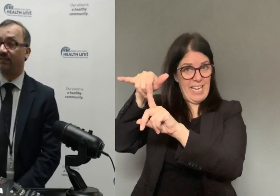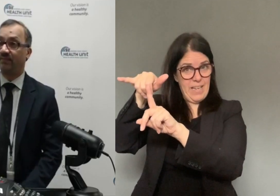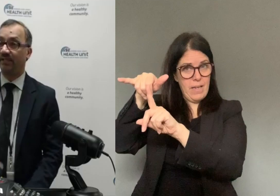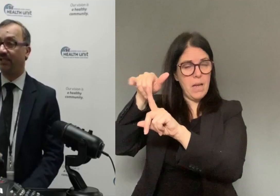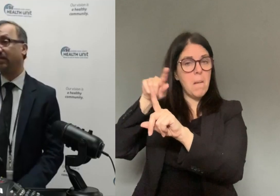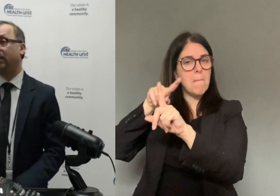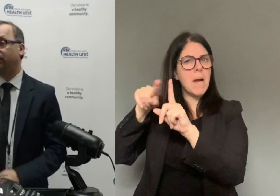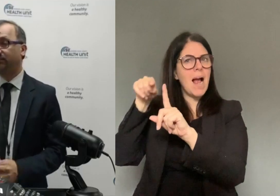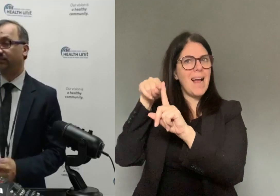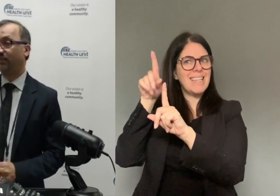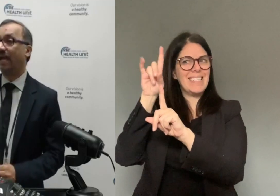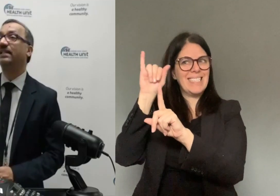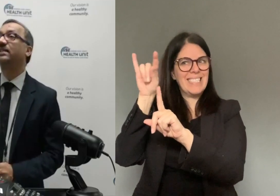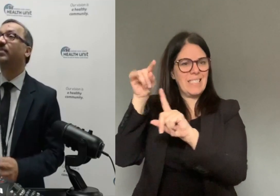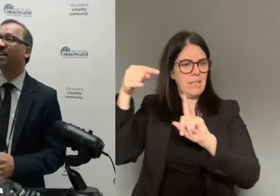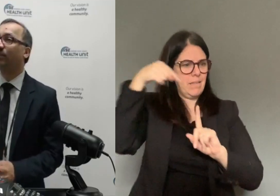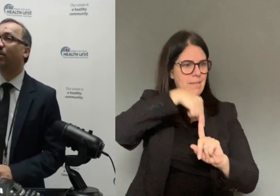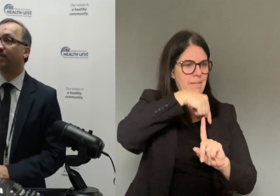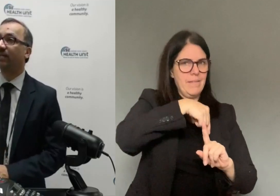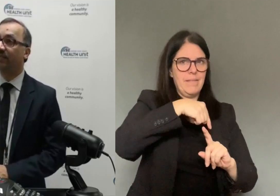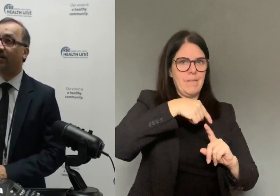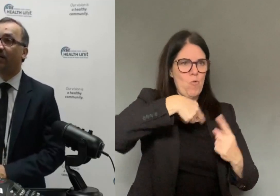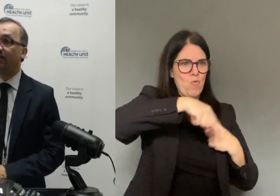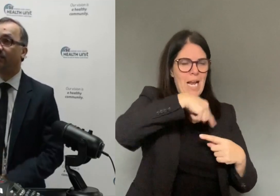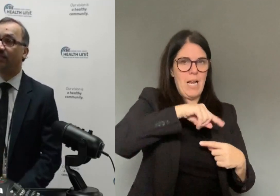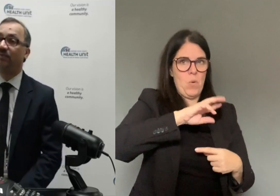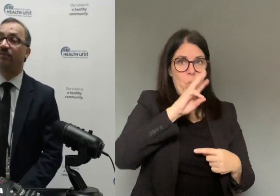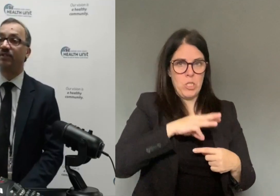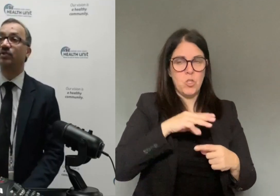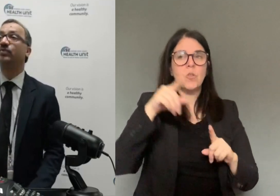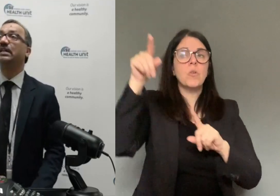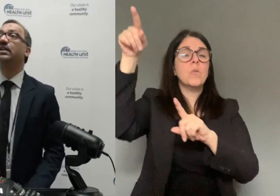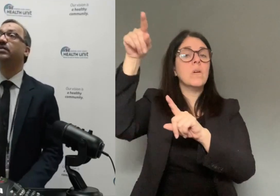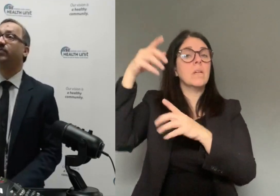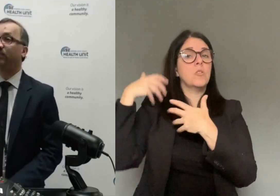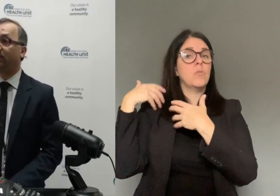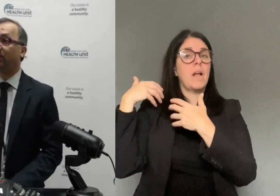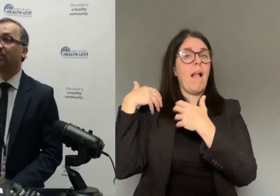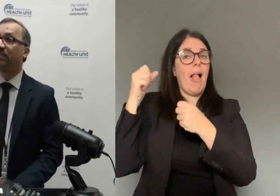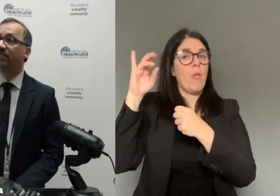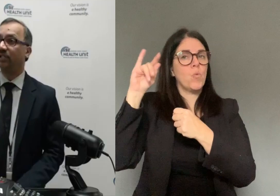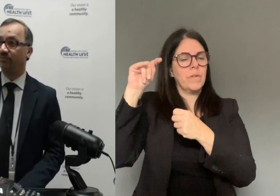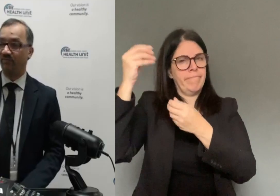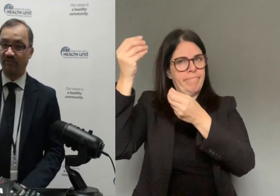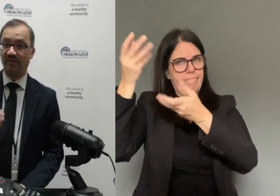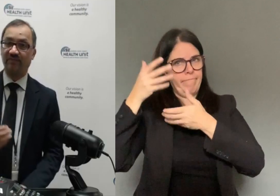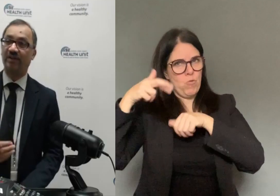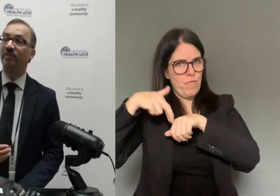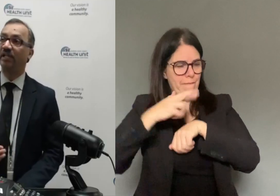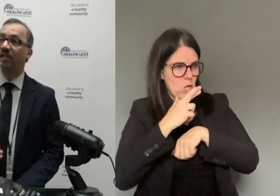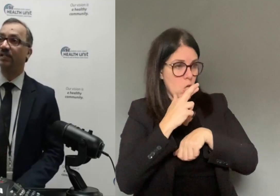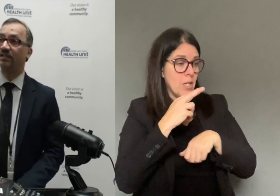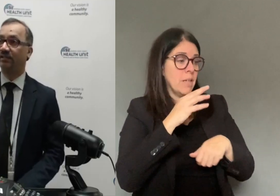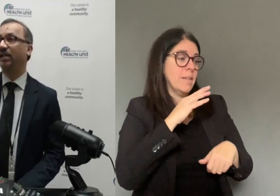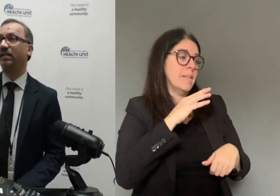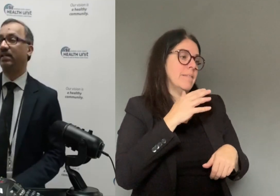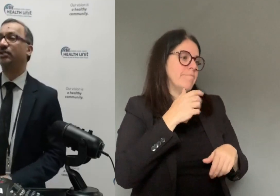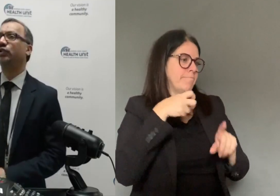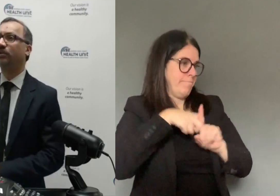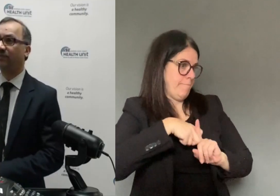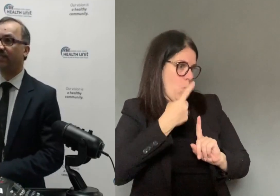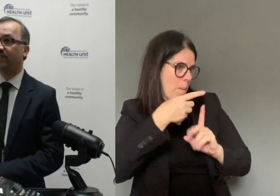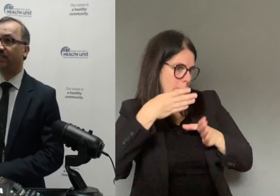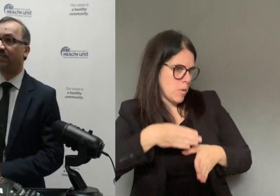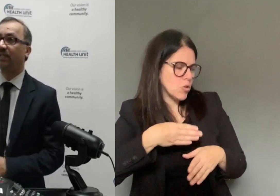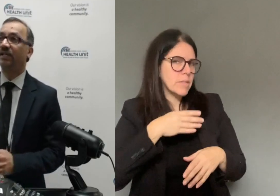time, but had some kind of a contact with our community members. So we get a referral that we found a case that is actually